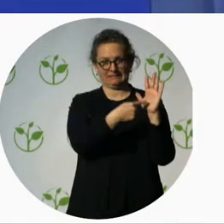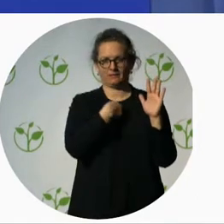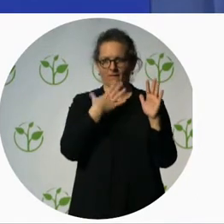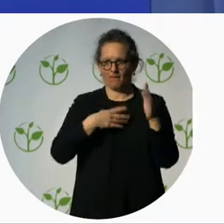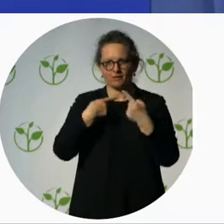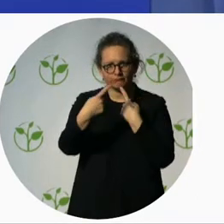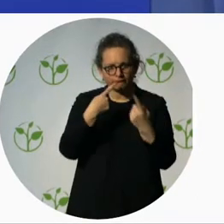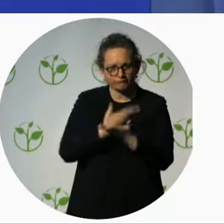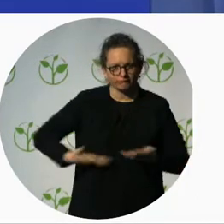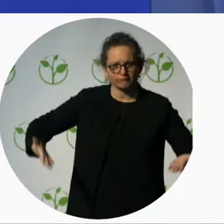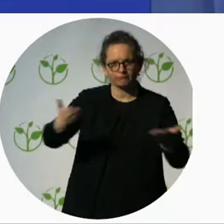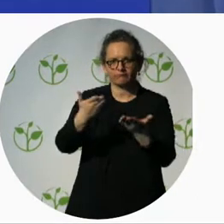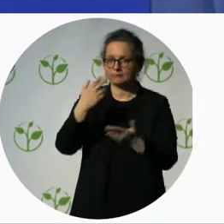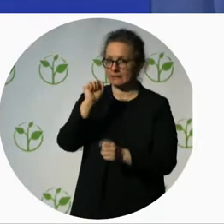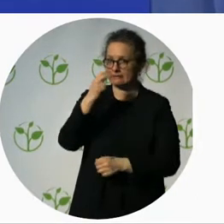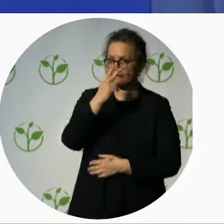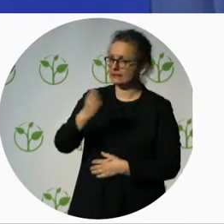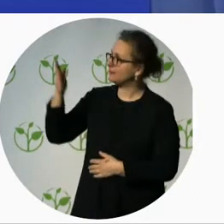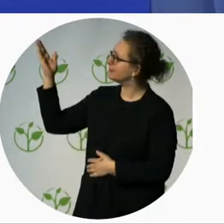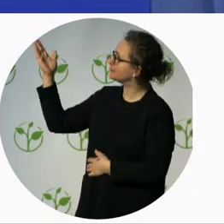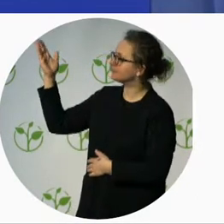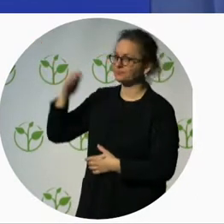Oh, okay, fine. Here.